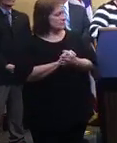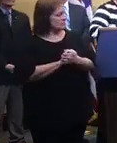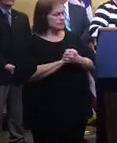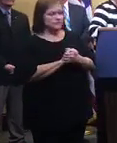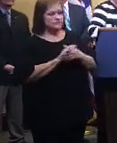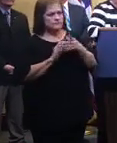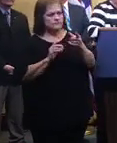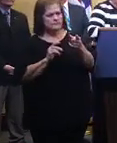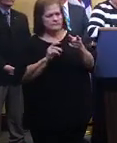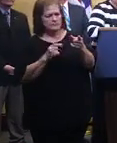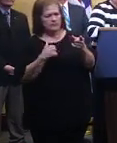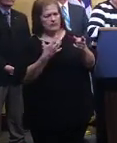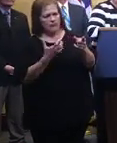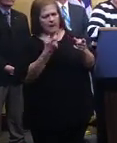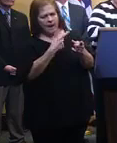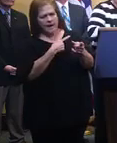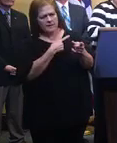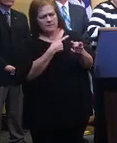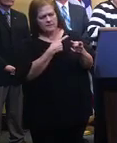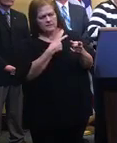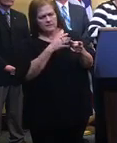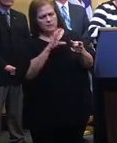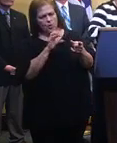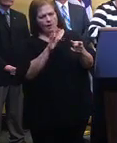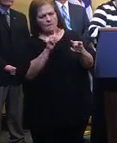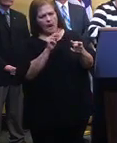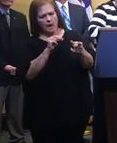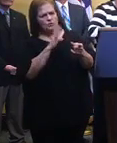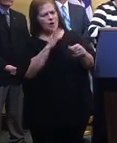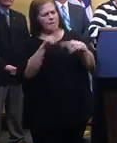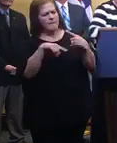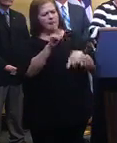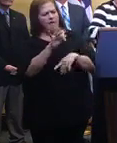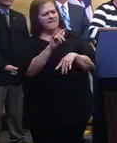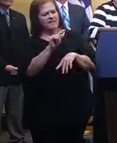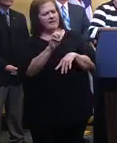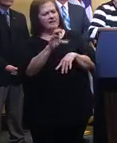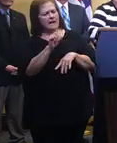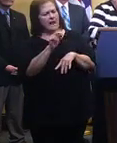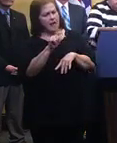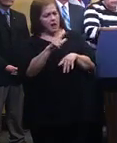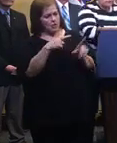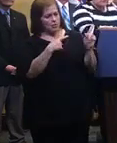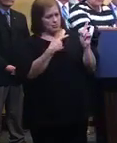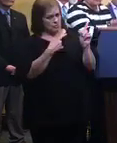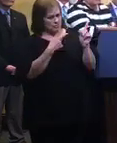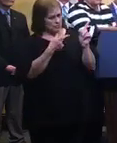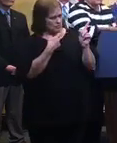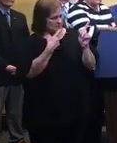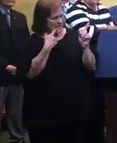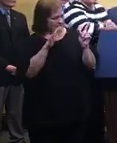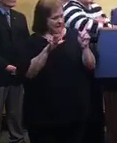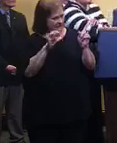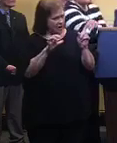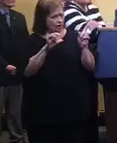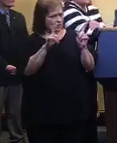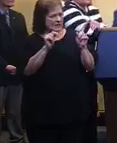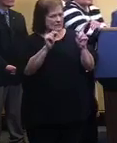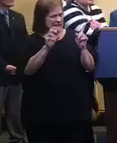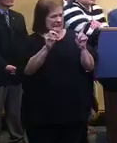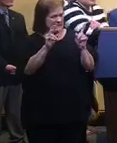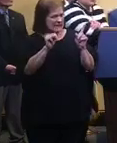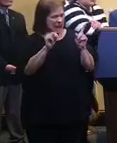I want to follow up with Mr. Sankoban about the Lafitte Canal. Did you say that there's so far been 500 tons scooped out